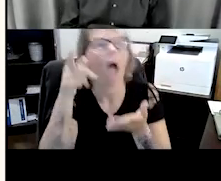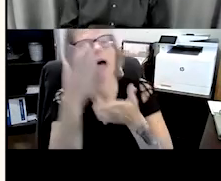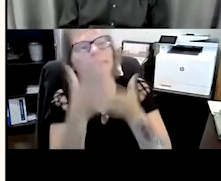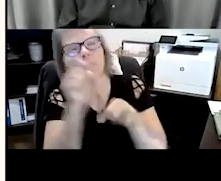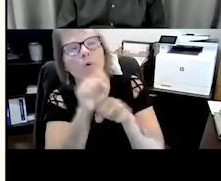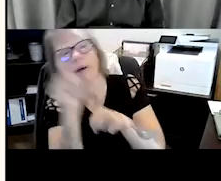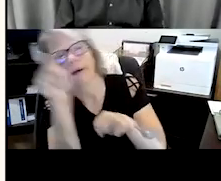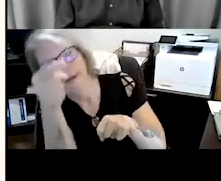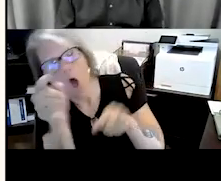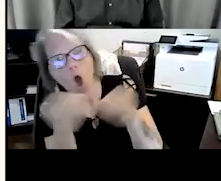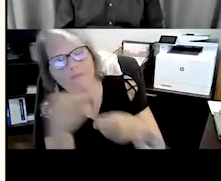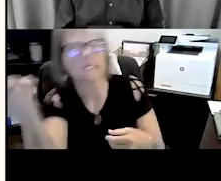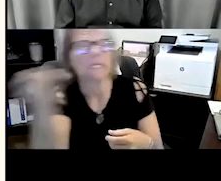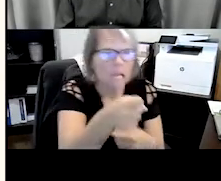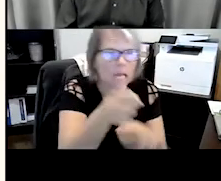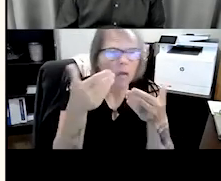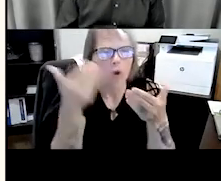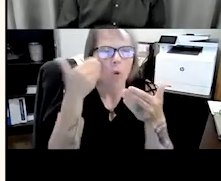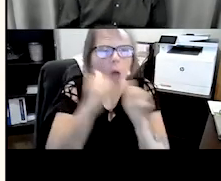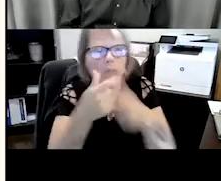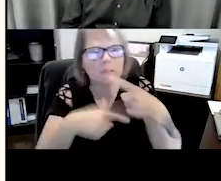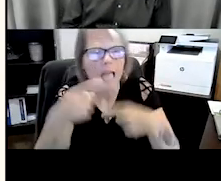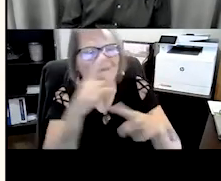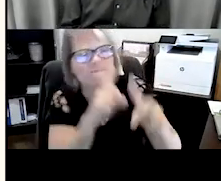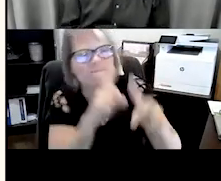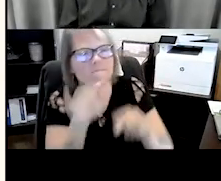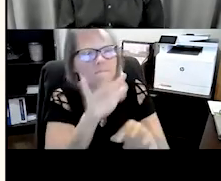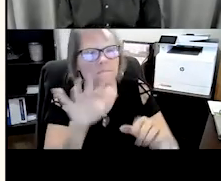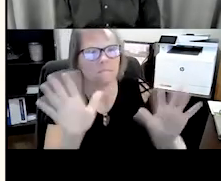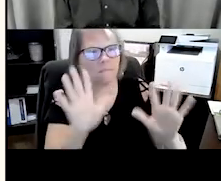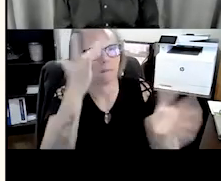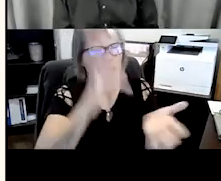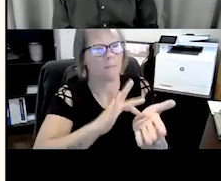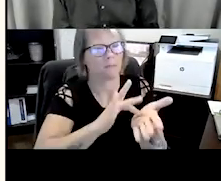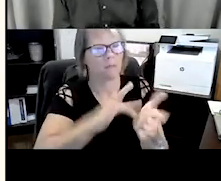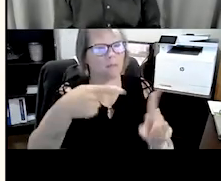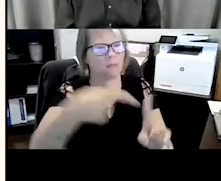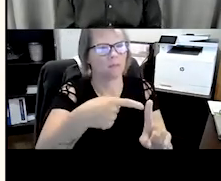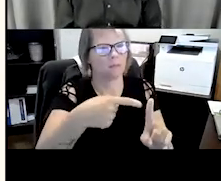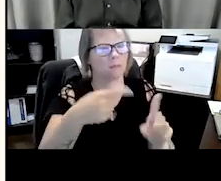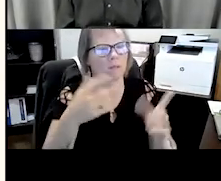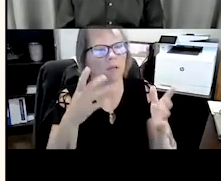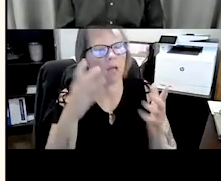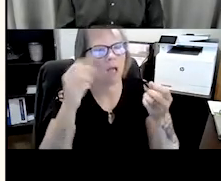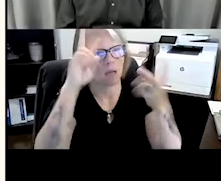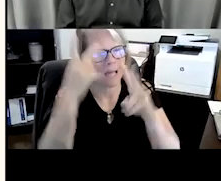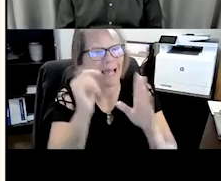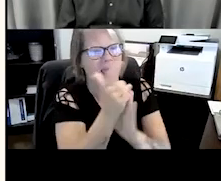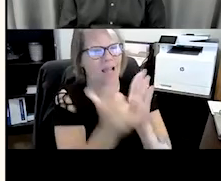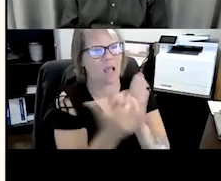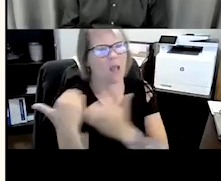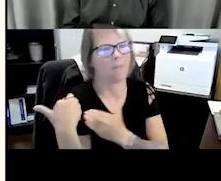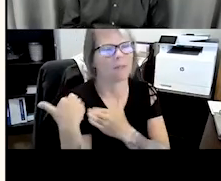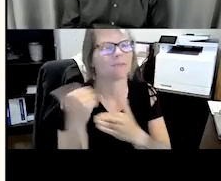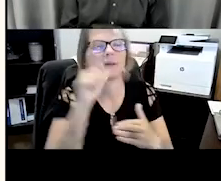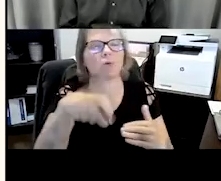anybody in. You can't bring, oh, my secretary knows a little sign language. One of the nurses knows a little sign language. We can work this out. No, this is a